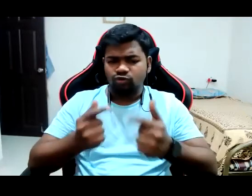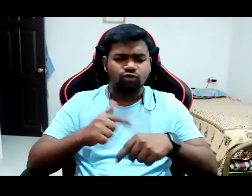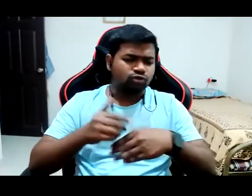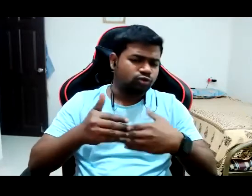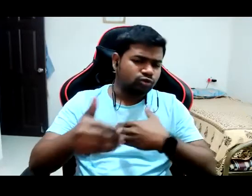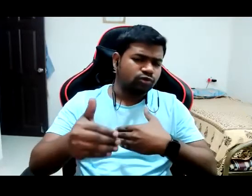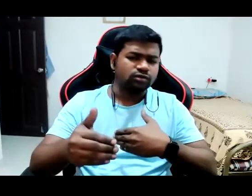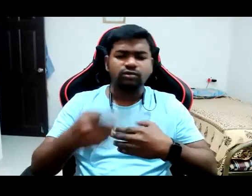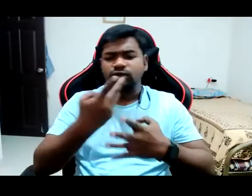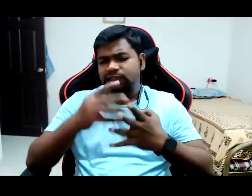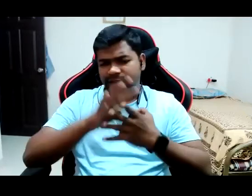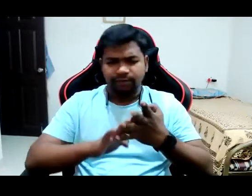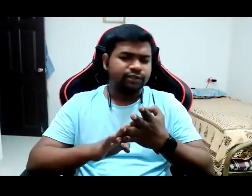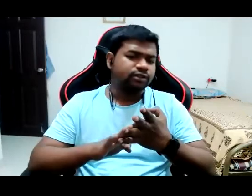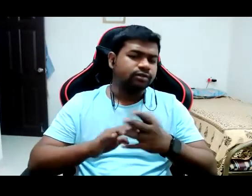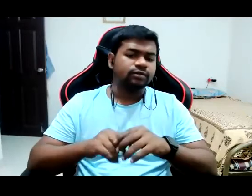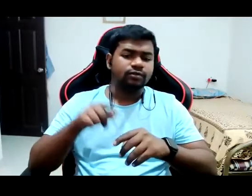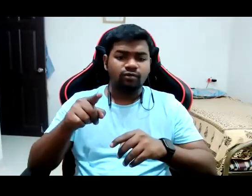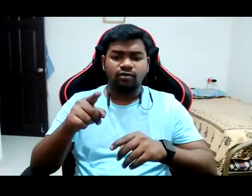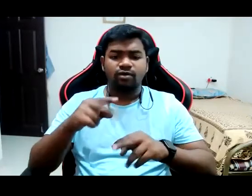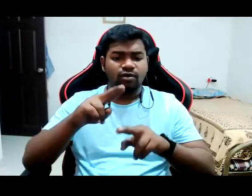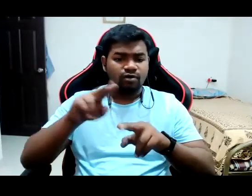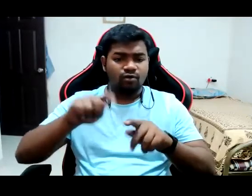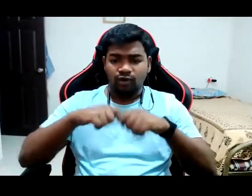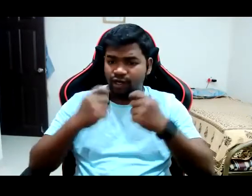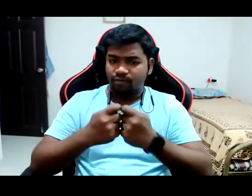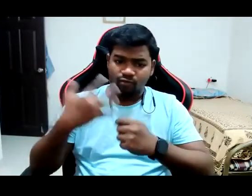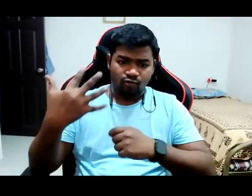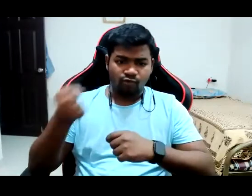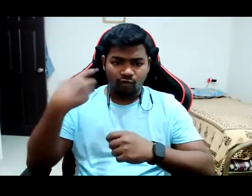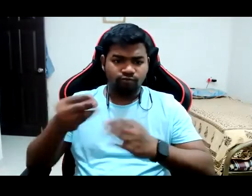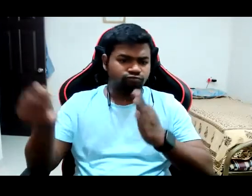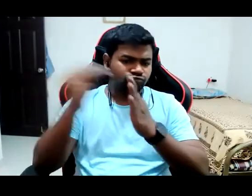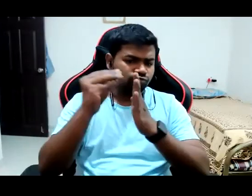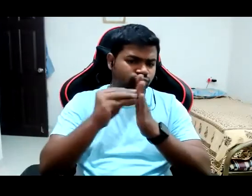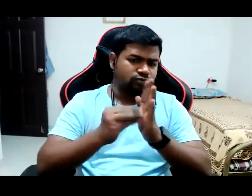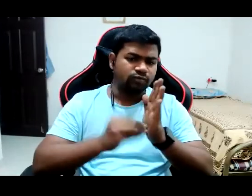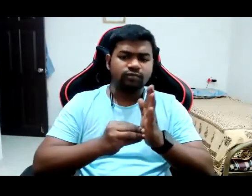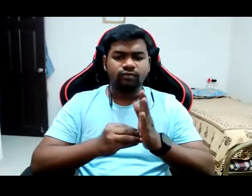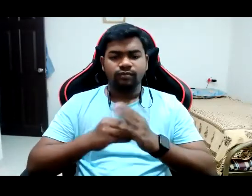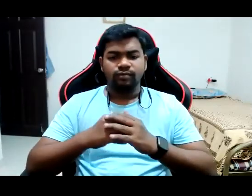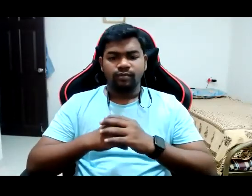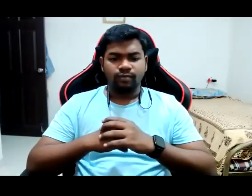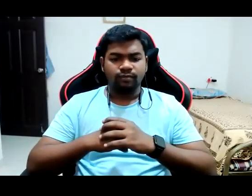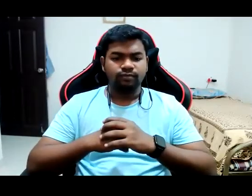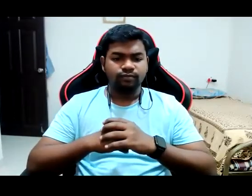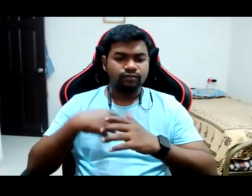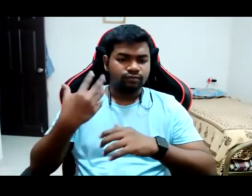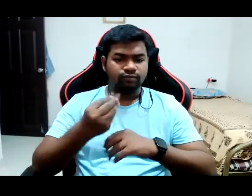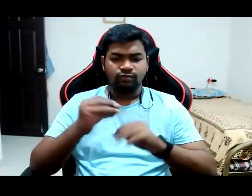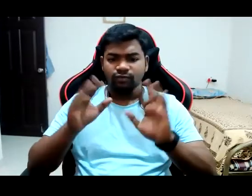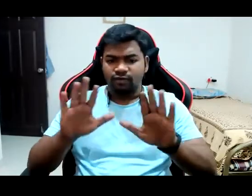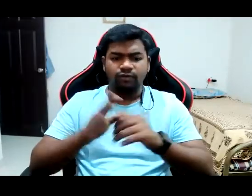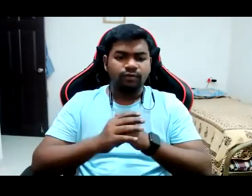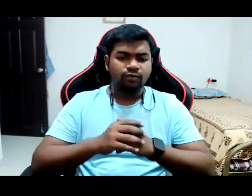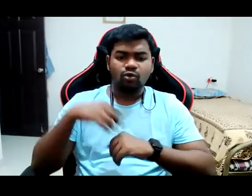you will have to update once you have a team formed. Or if you're solo, you just put yourself there, so that we have a good sense of